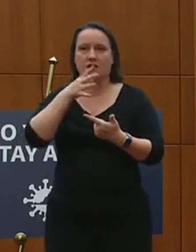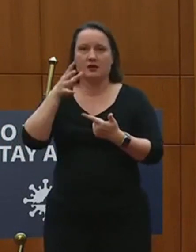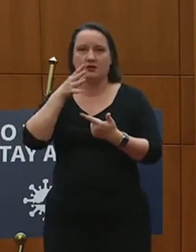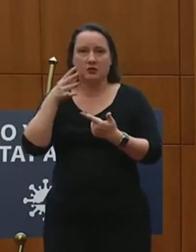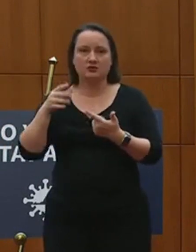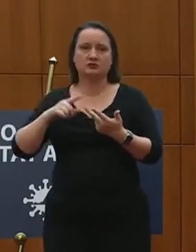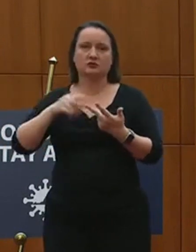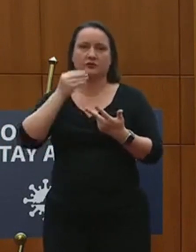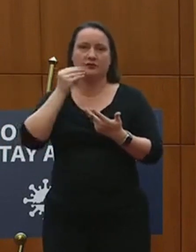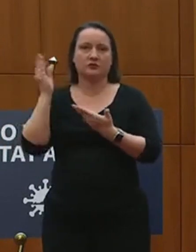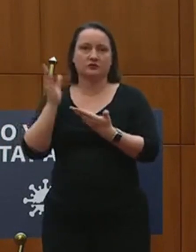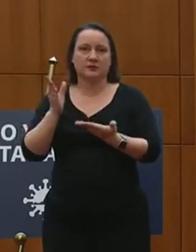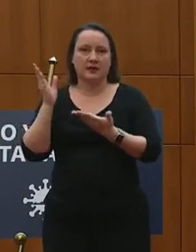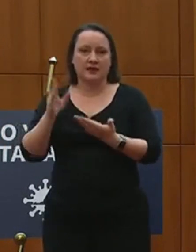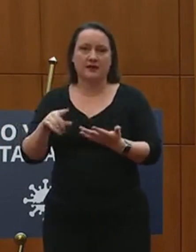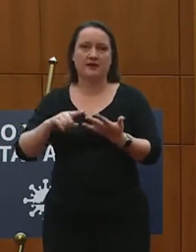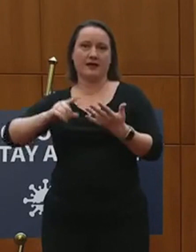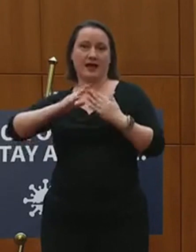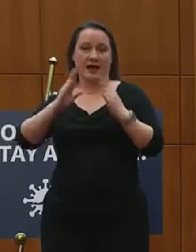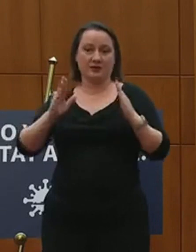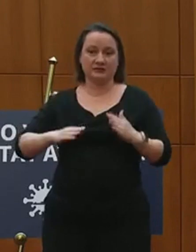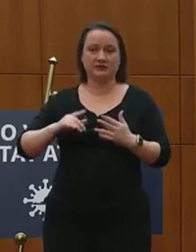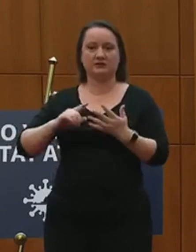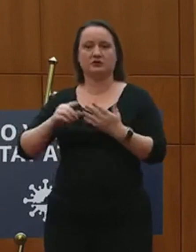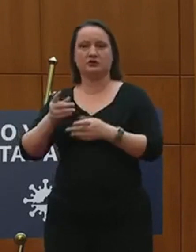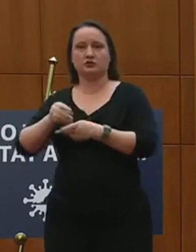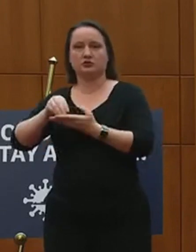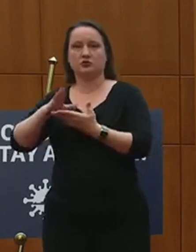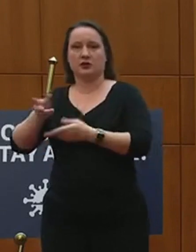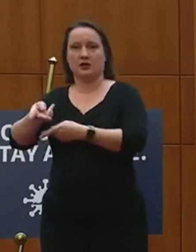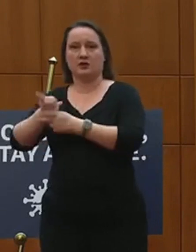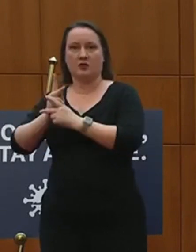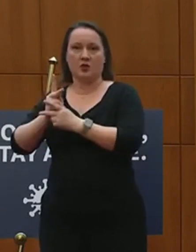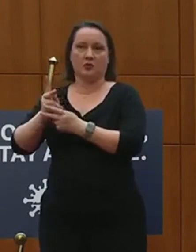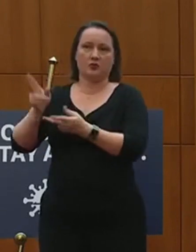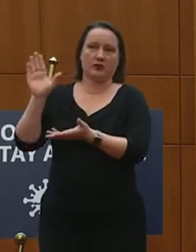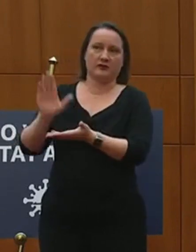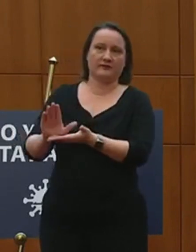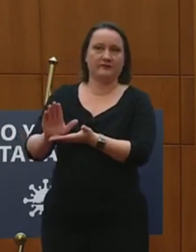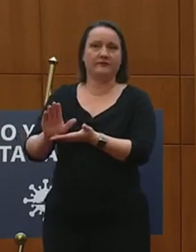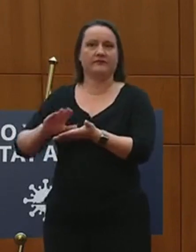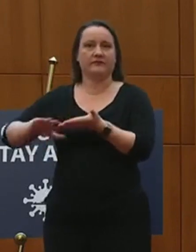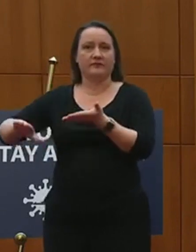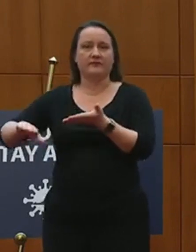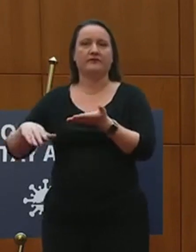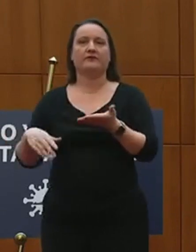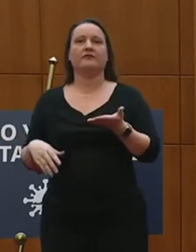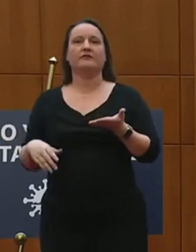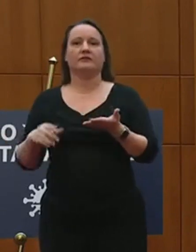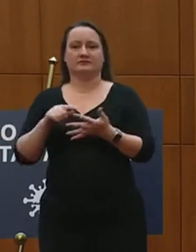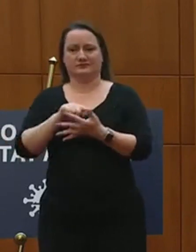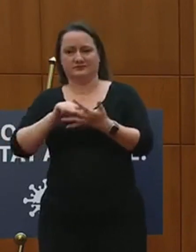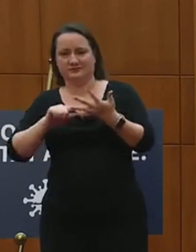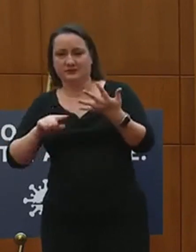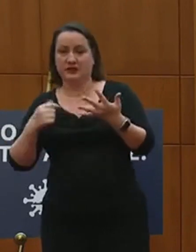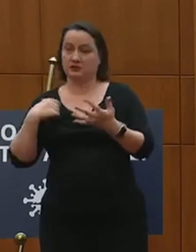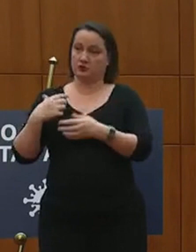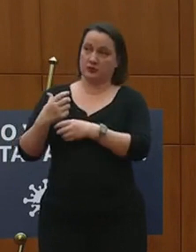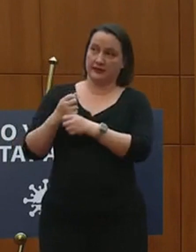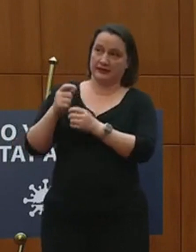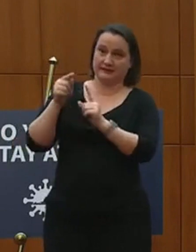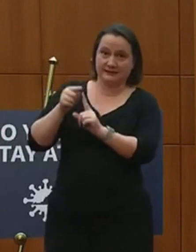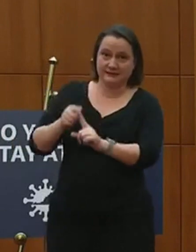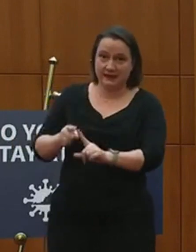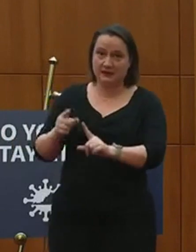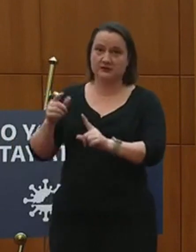food supply, housing, student loan relief, among many other things. And as we get those details and it's passed, we'll be sure to